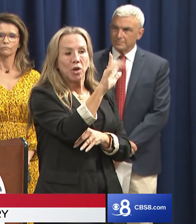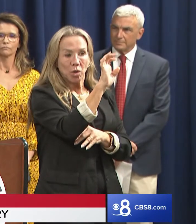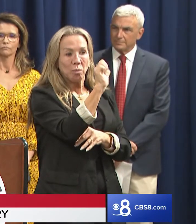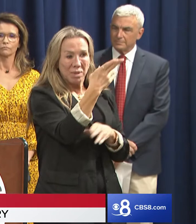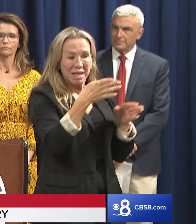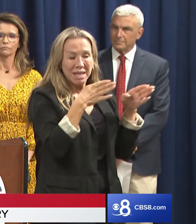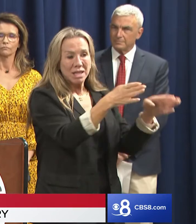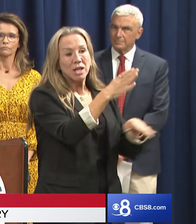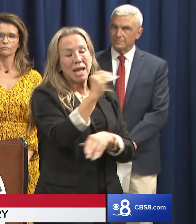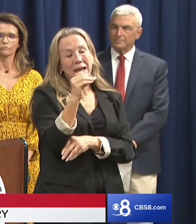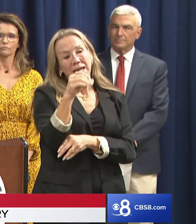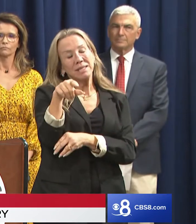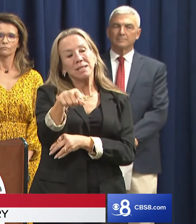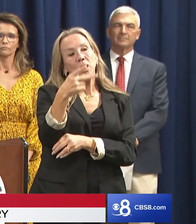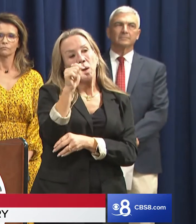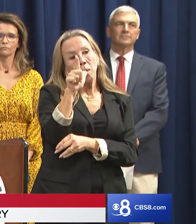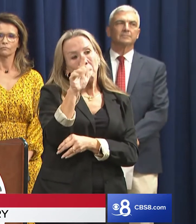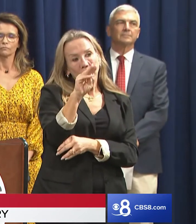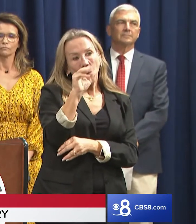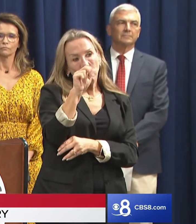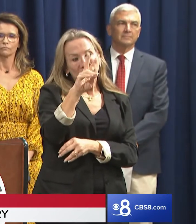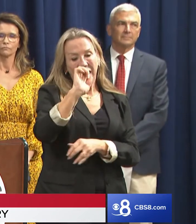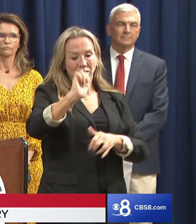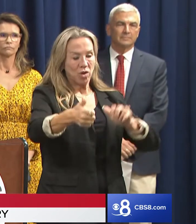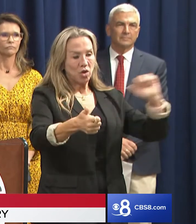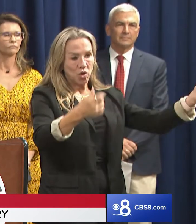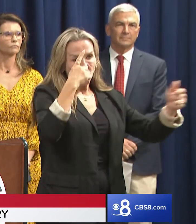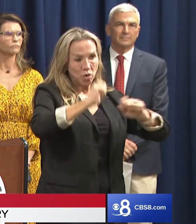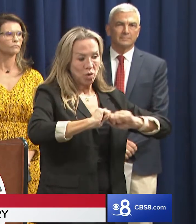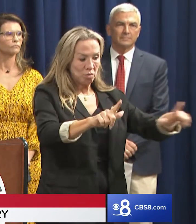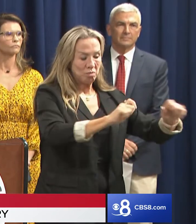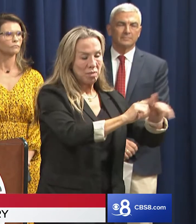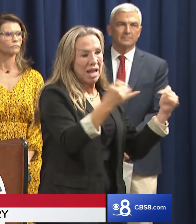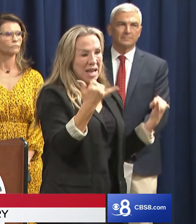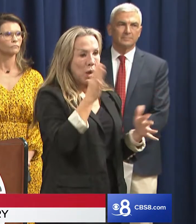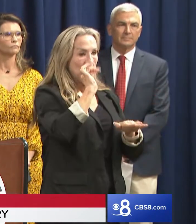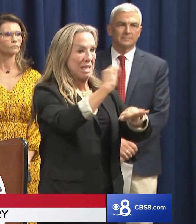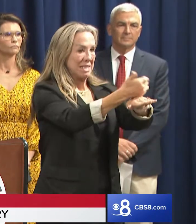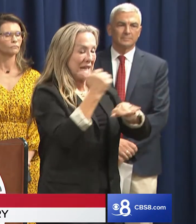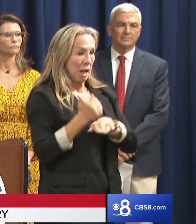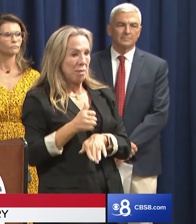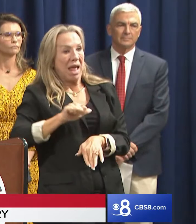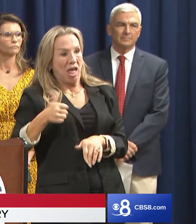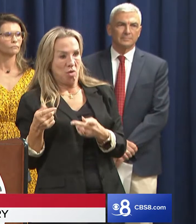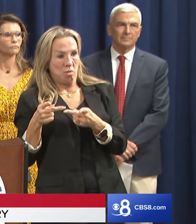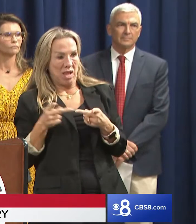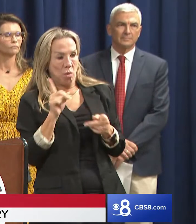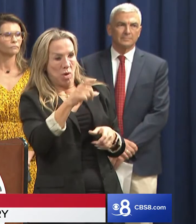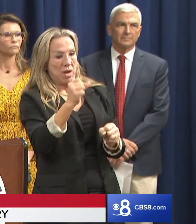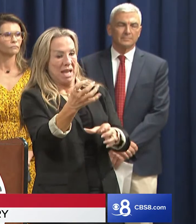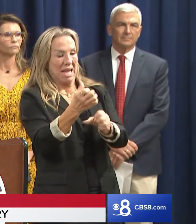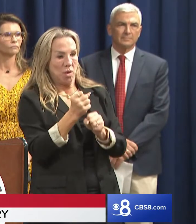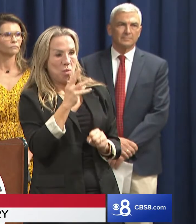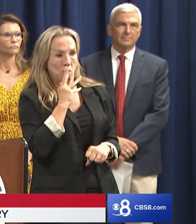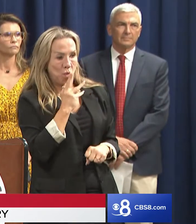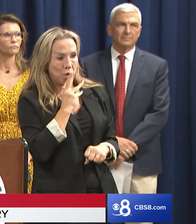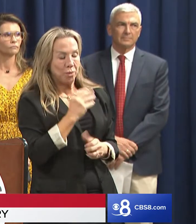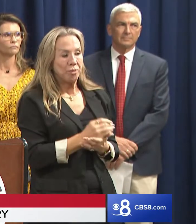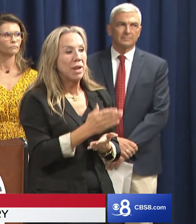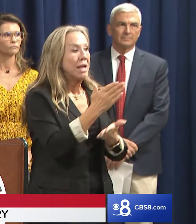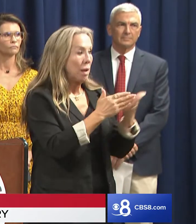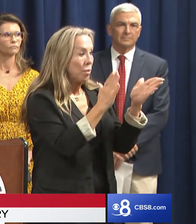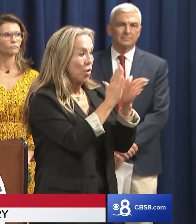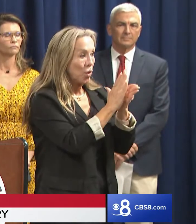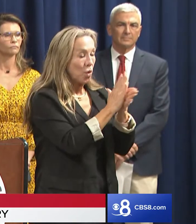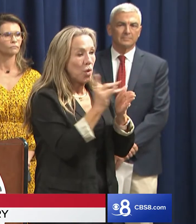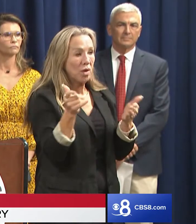other opportunities to have distribution locations as well. There is a list of schools that have been provided that